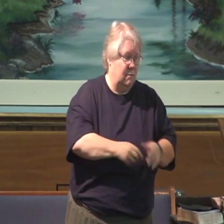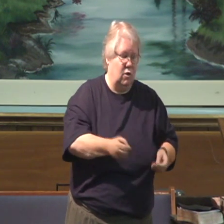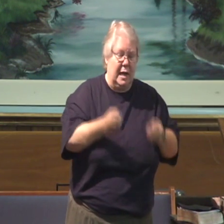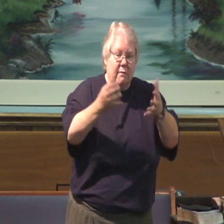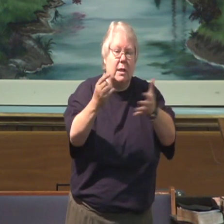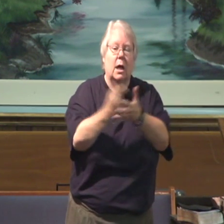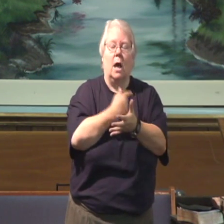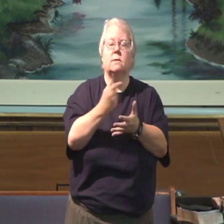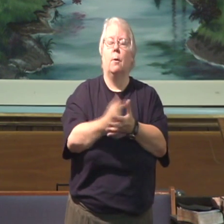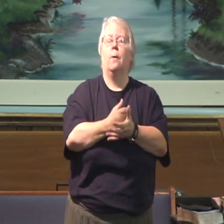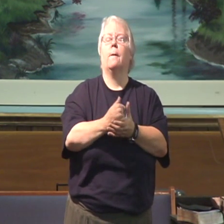for giving the gospel.